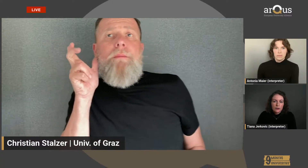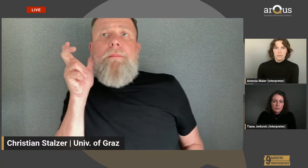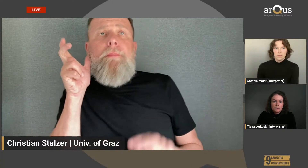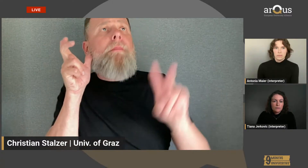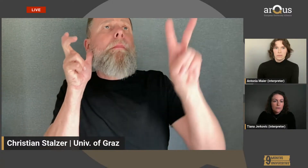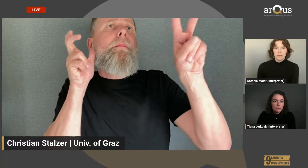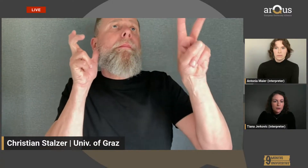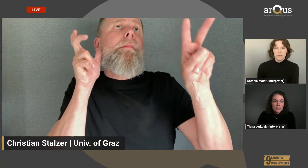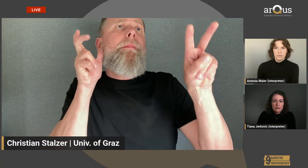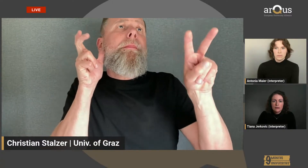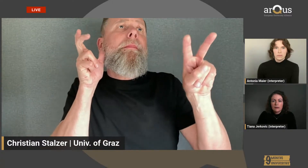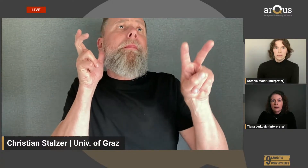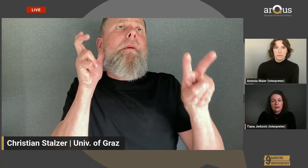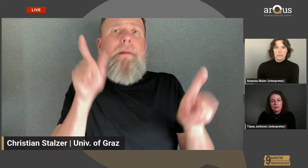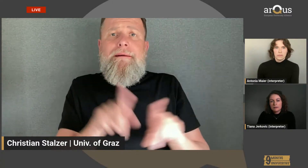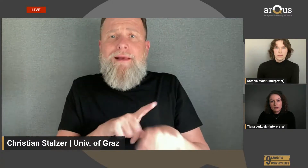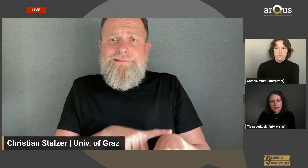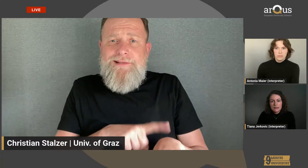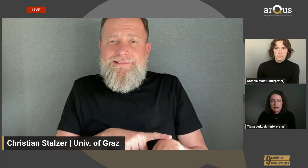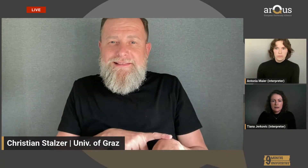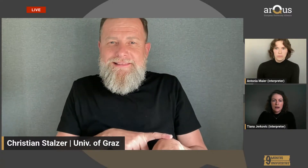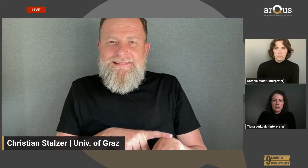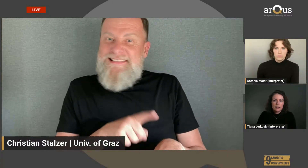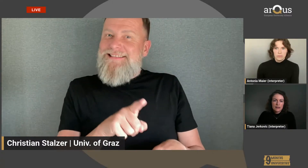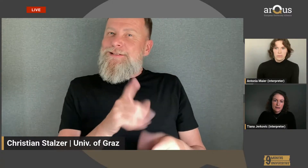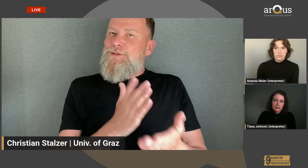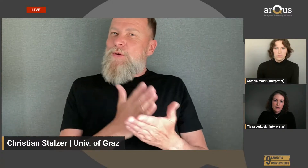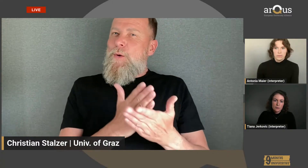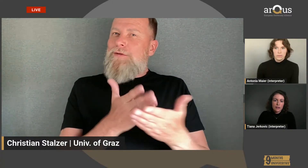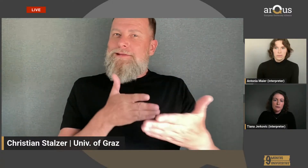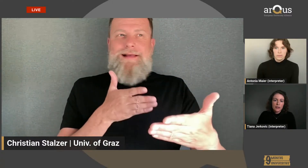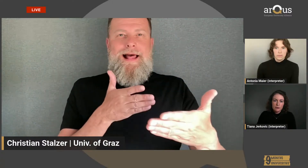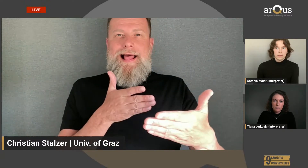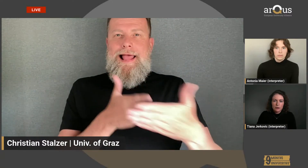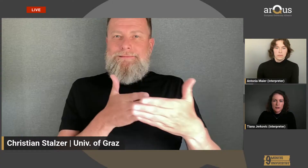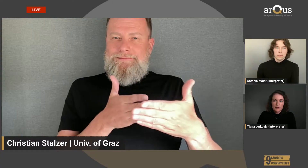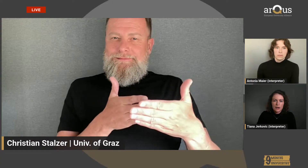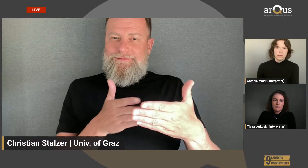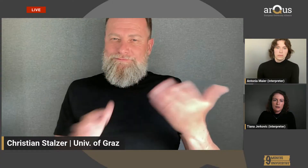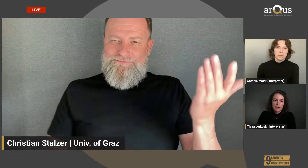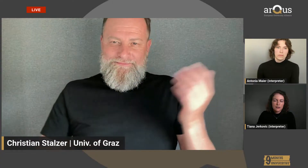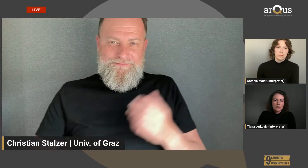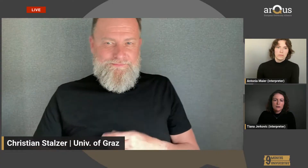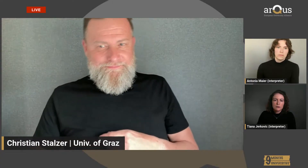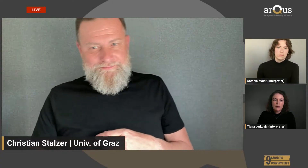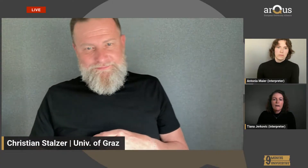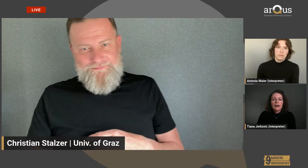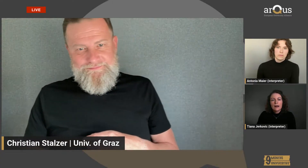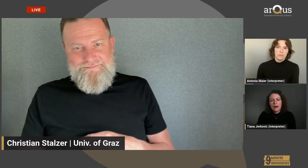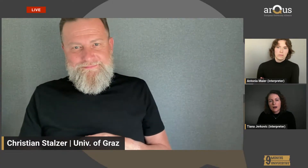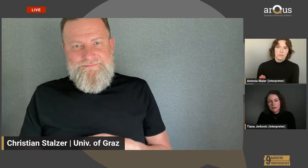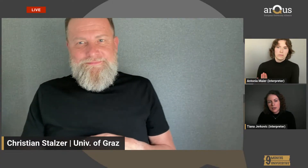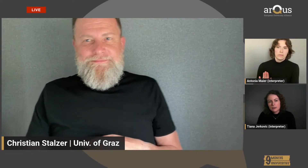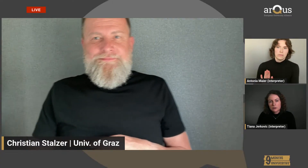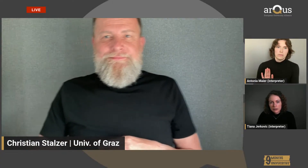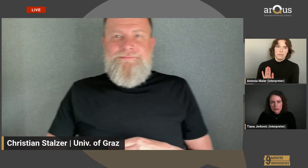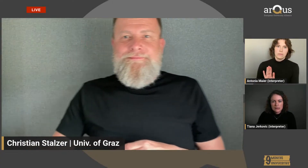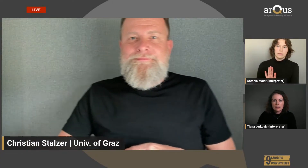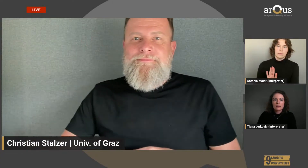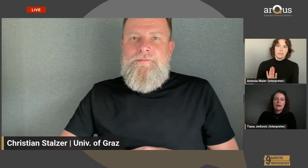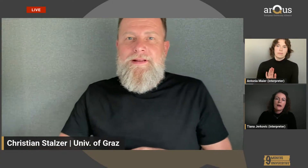deaf person, this is not as accessible as for hearing persons who have the advantage to be able